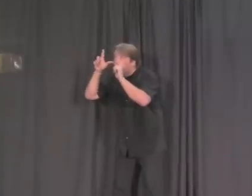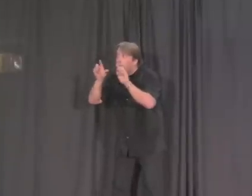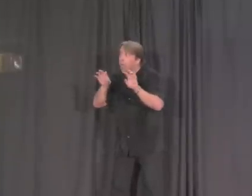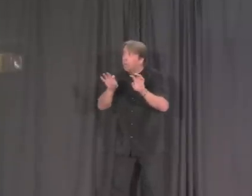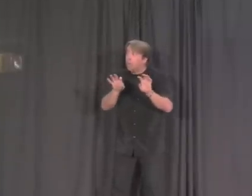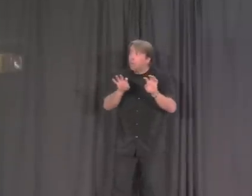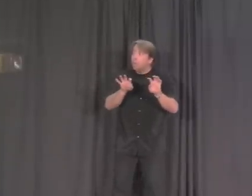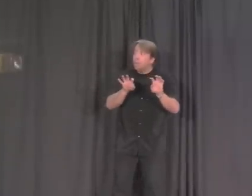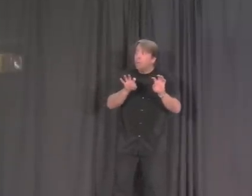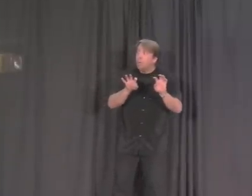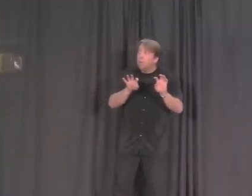Picture.